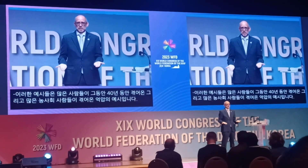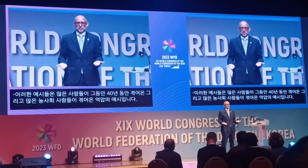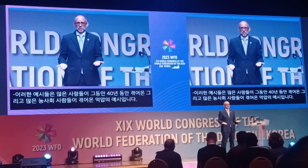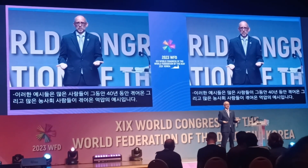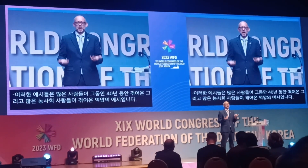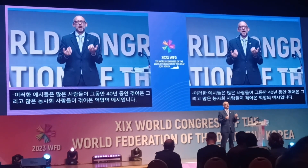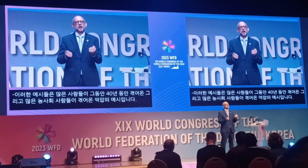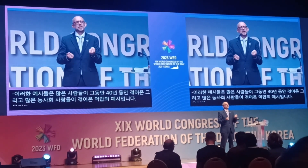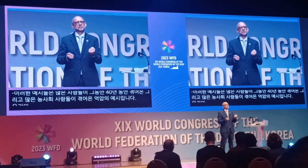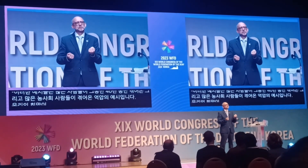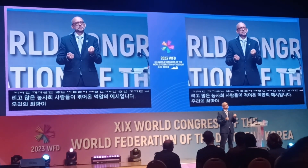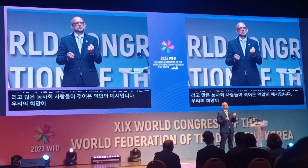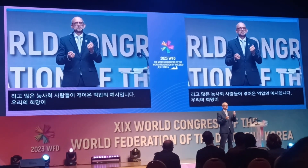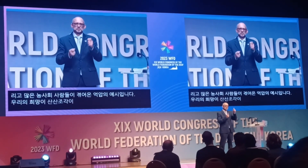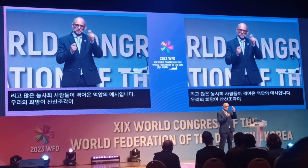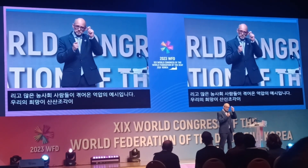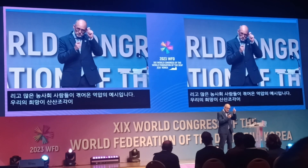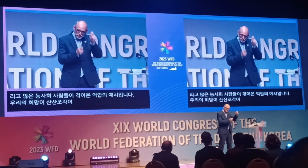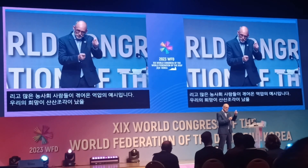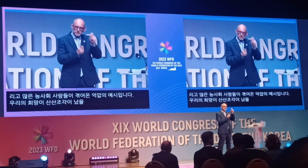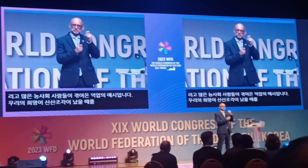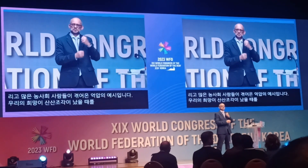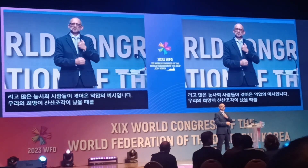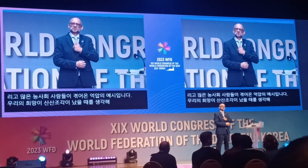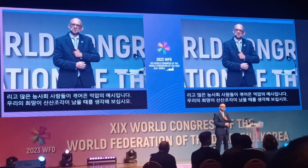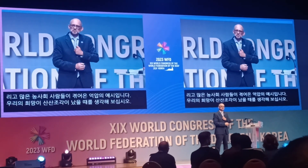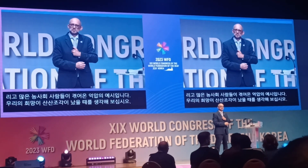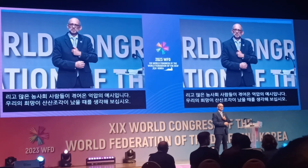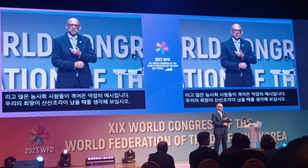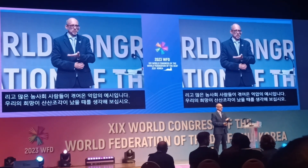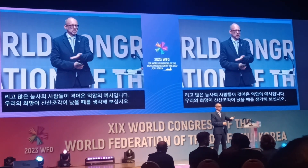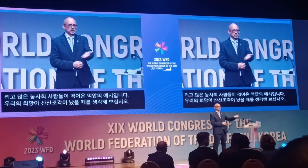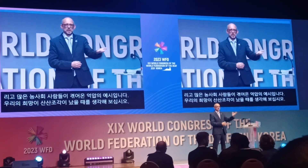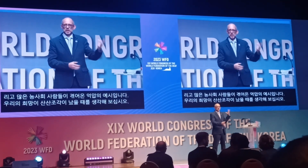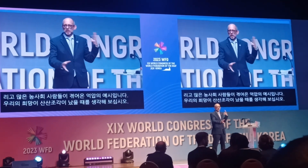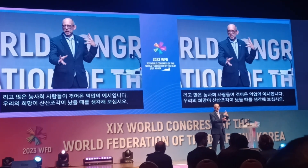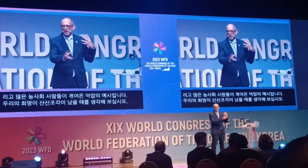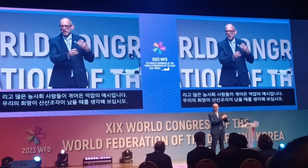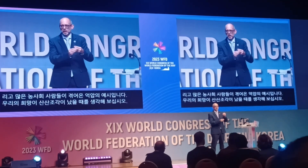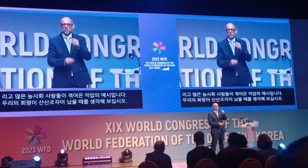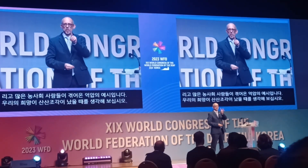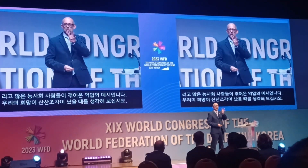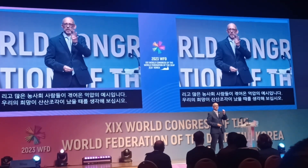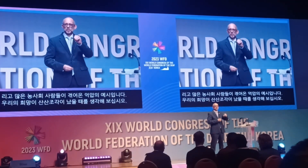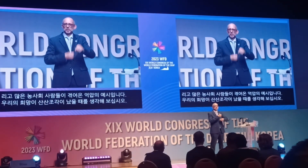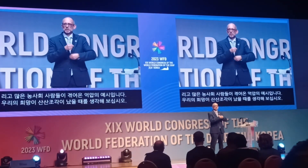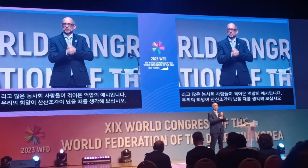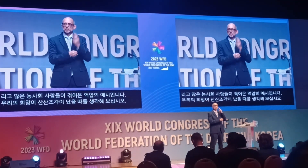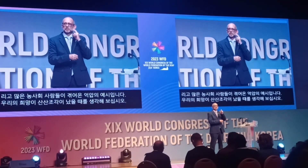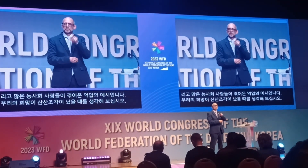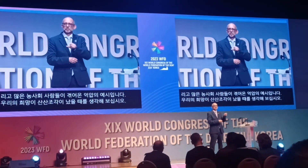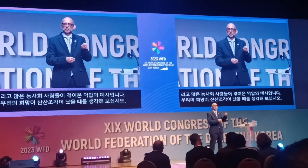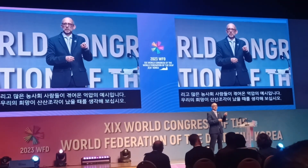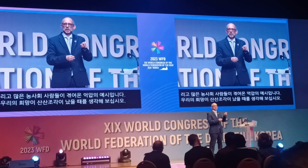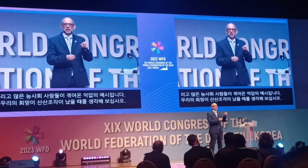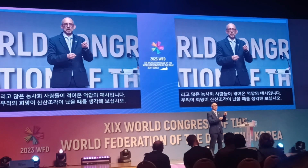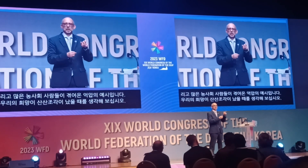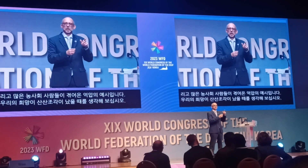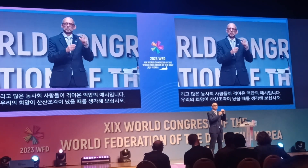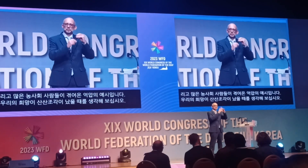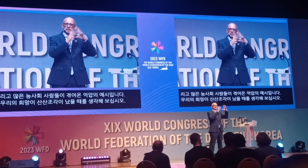flight because of this philosophy. So we'd like to take a moment to honor the people